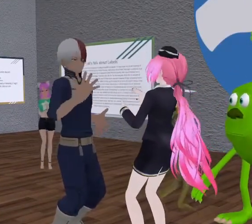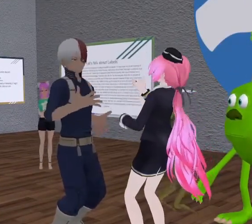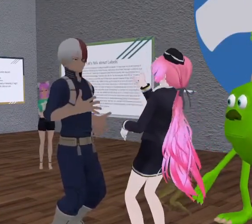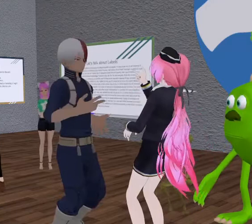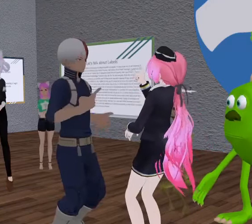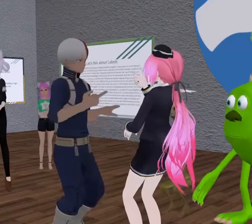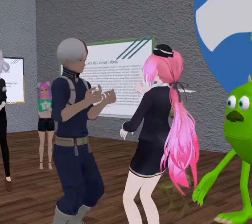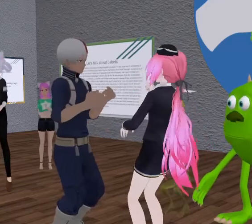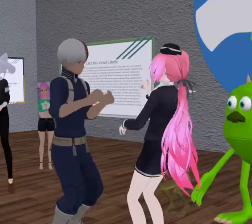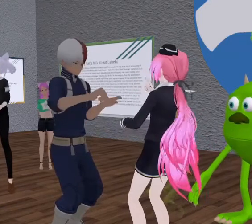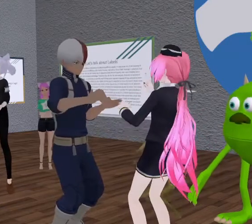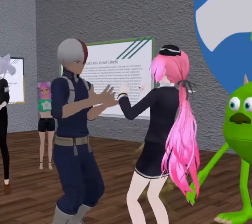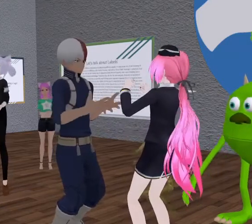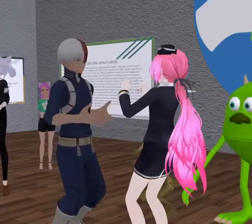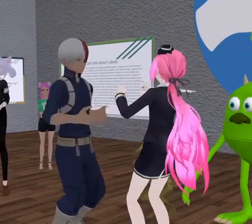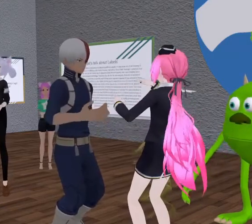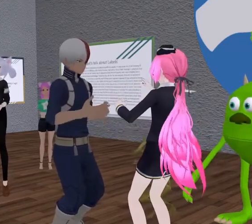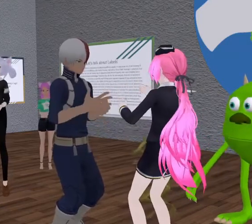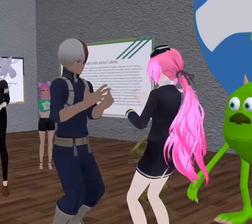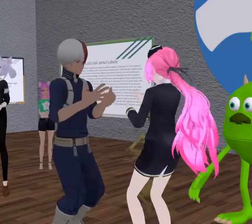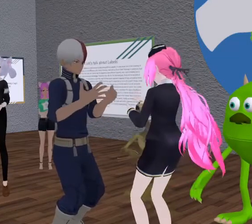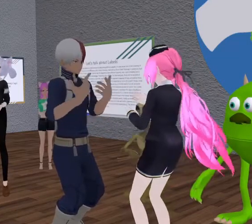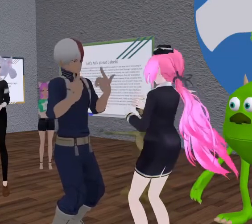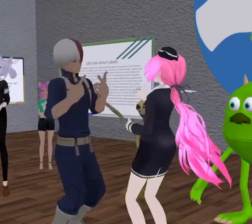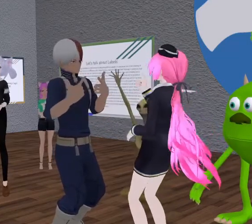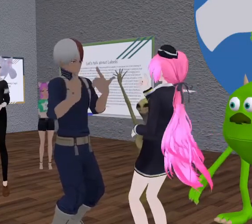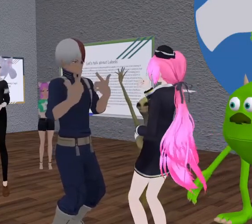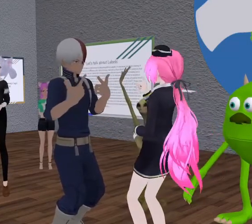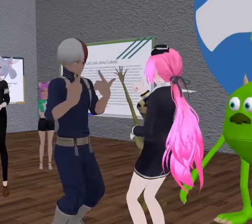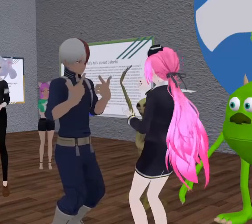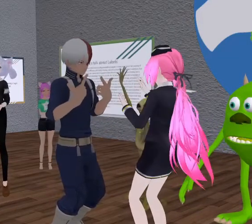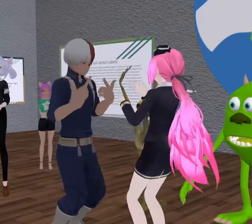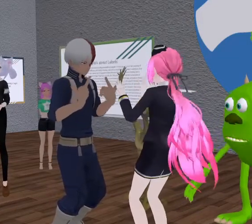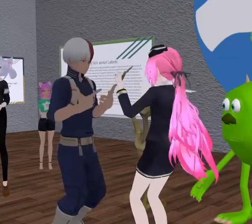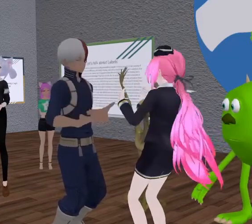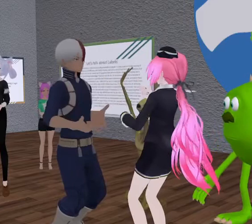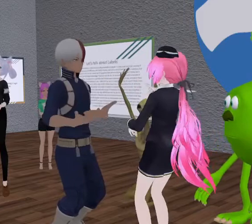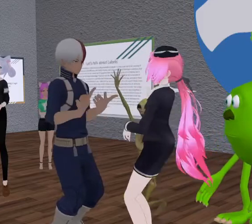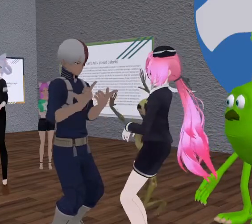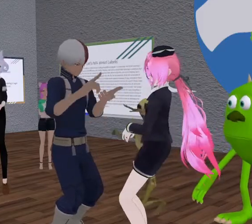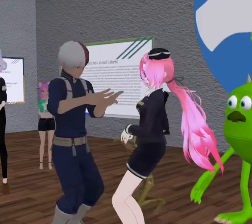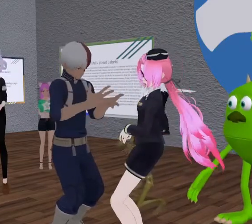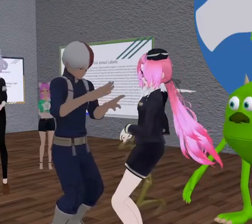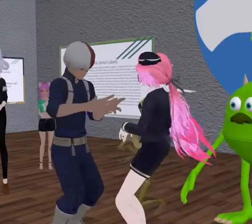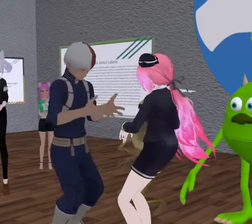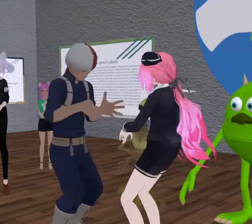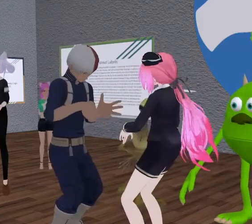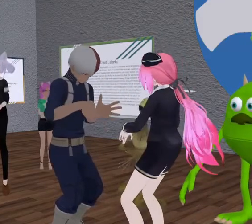Easy. Sick. Drop He those didn't say a beats. word Alright. to anyone else. Cooking. Yo, He was a cook. beer pong, maybe? I don't